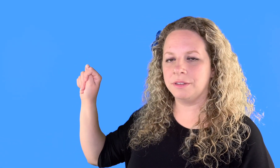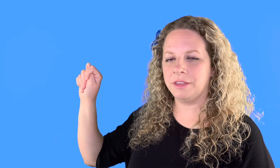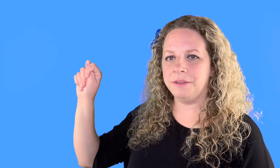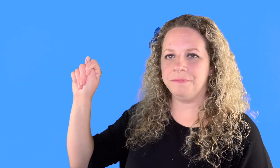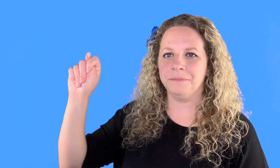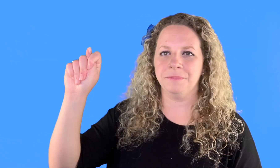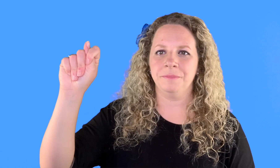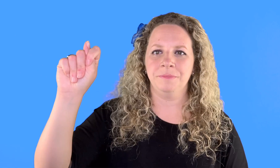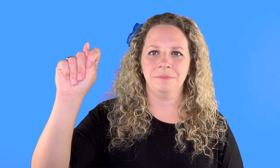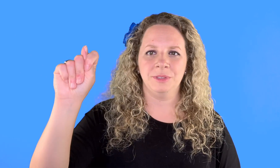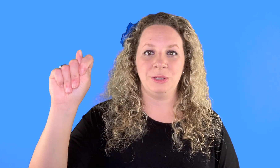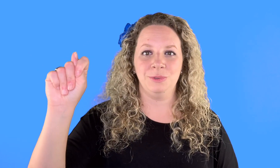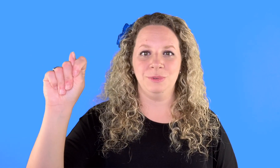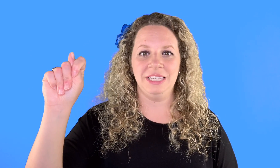Okay, so T.